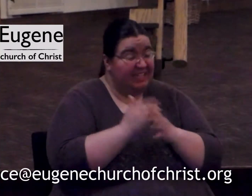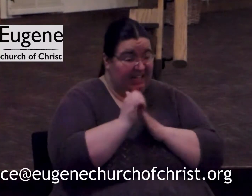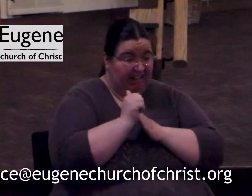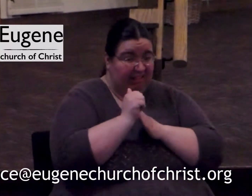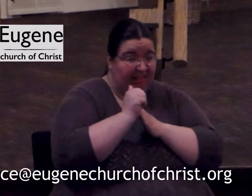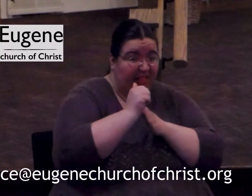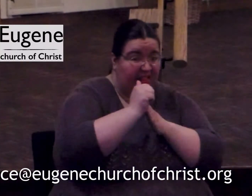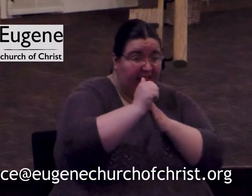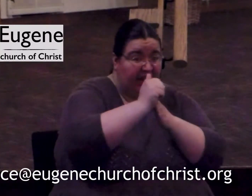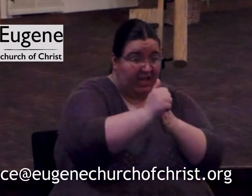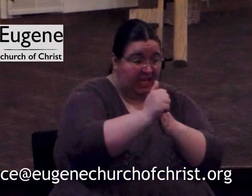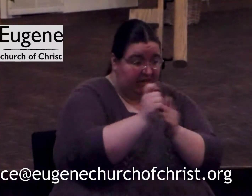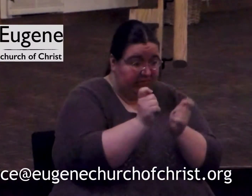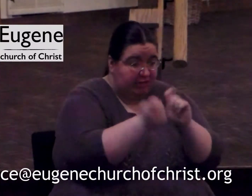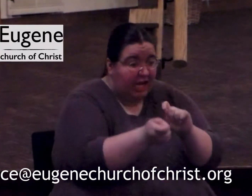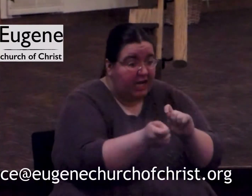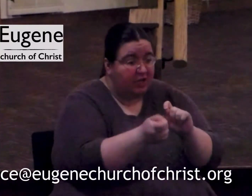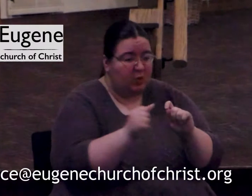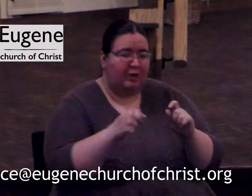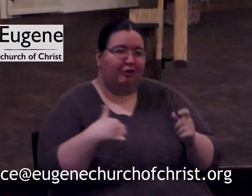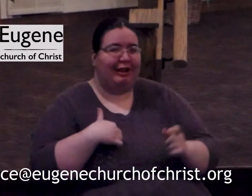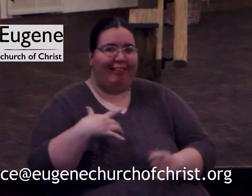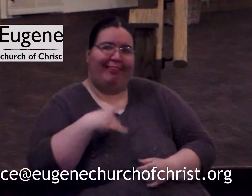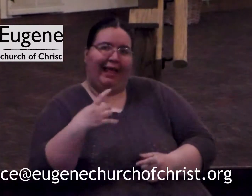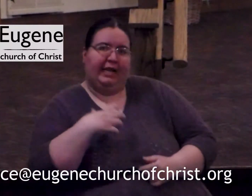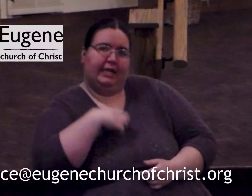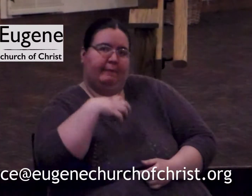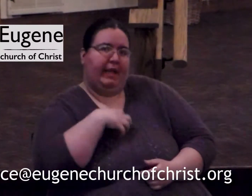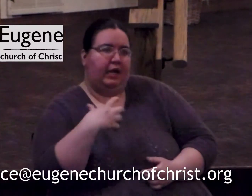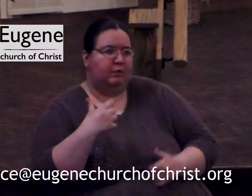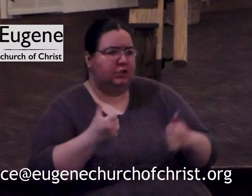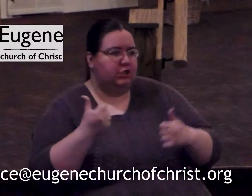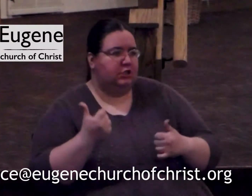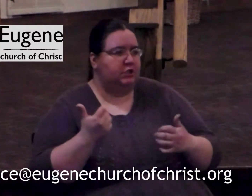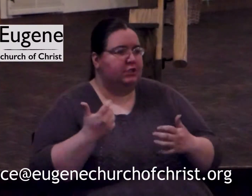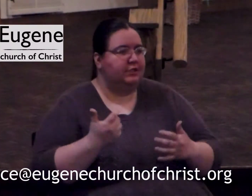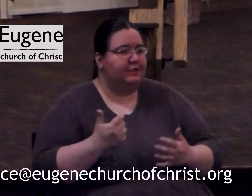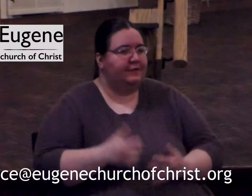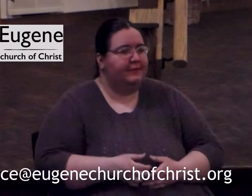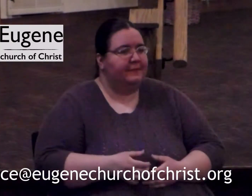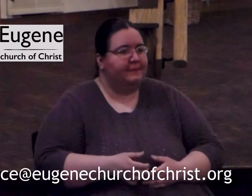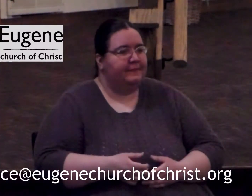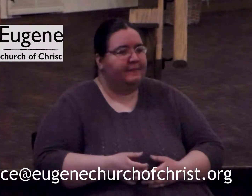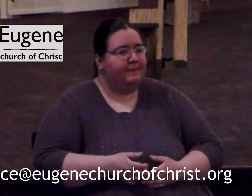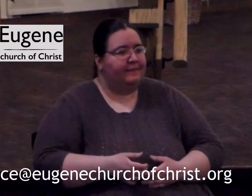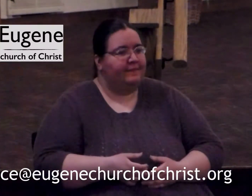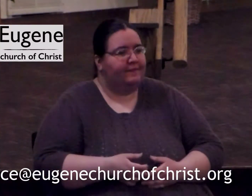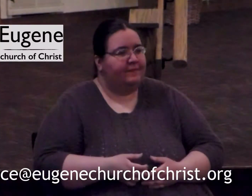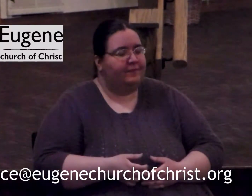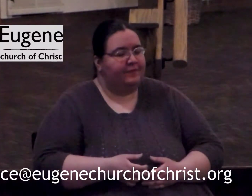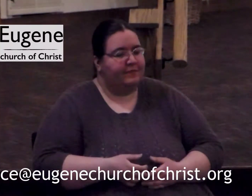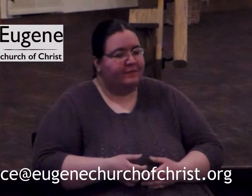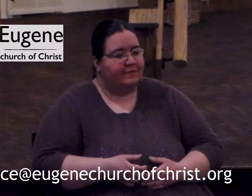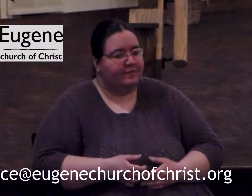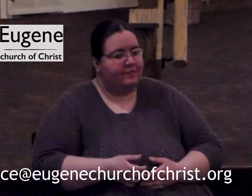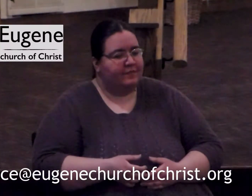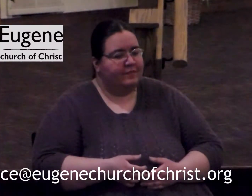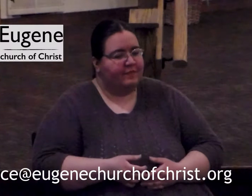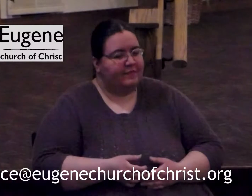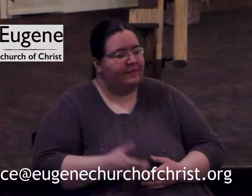grumble? And all of us, as we look at don't grumble, I could probably have you imagine in your head who's the grumbler. And you